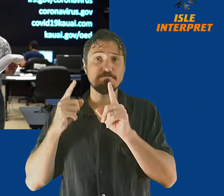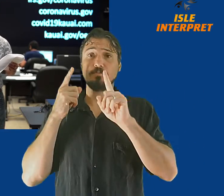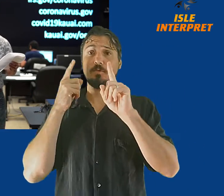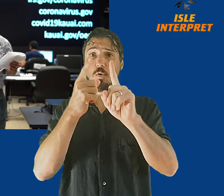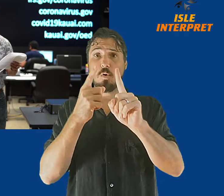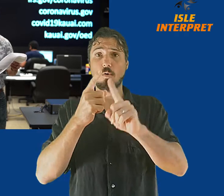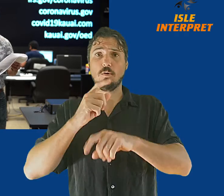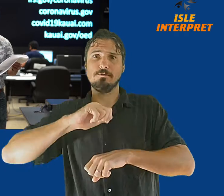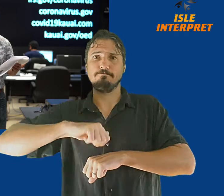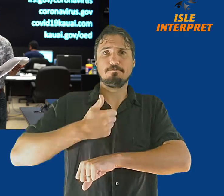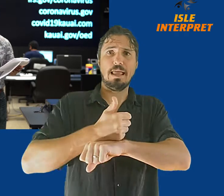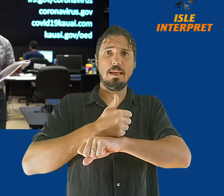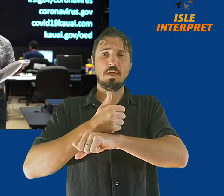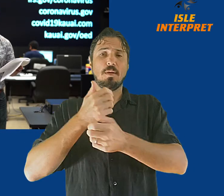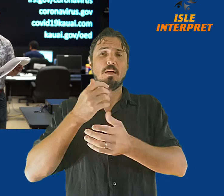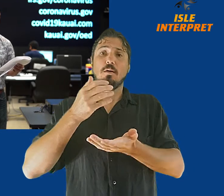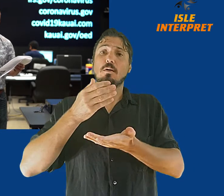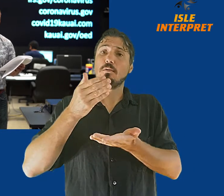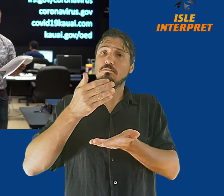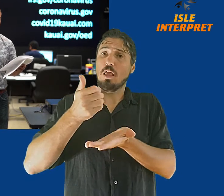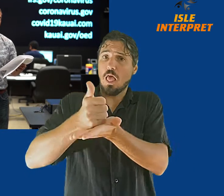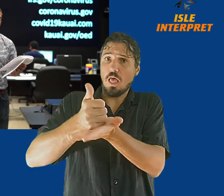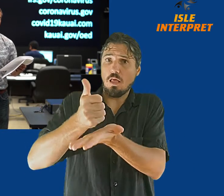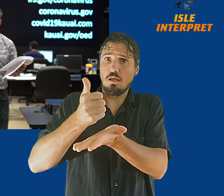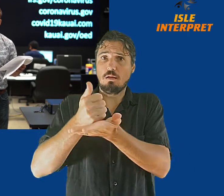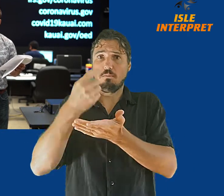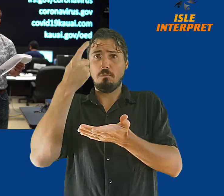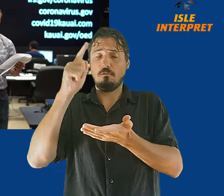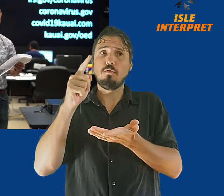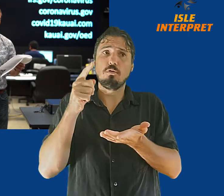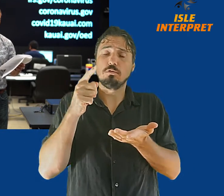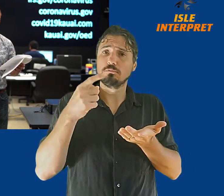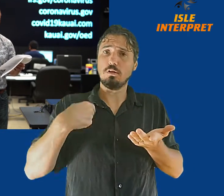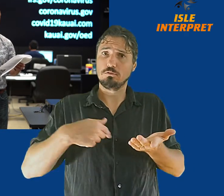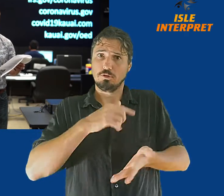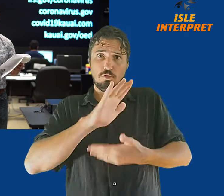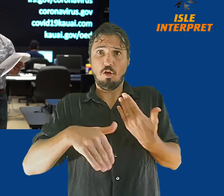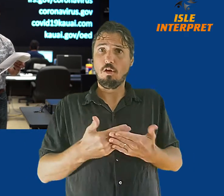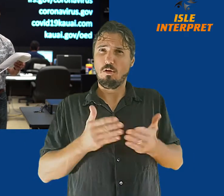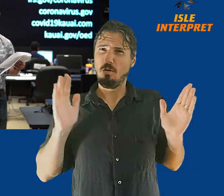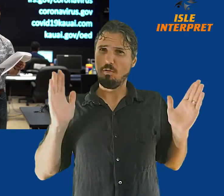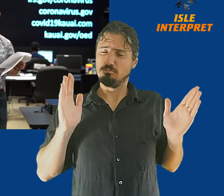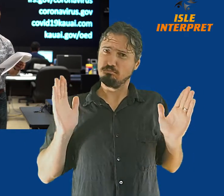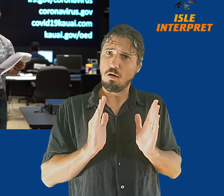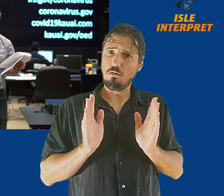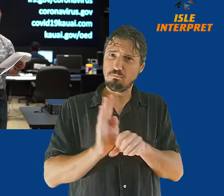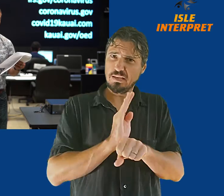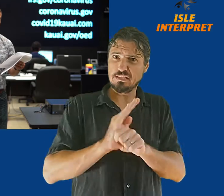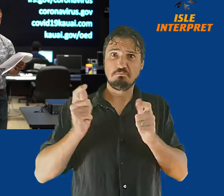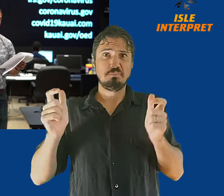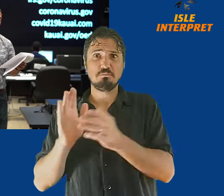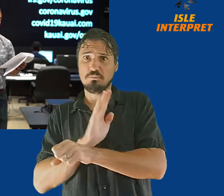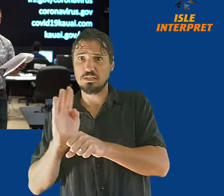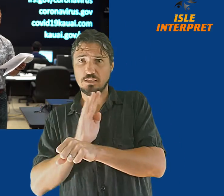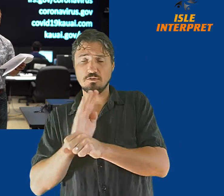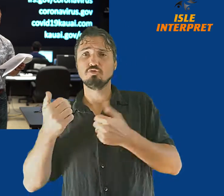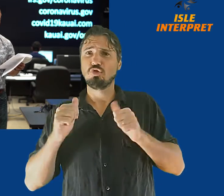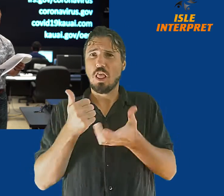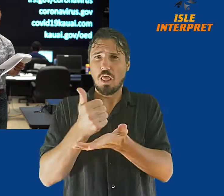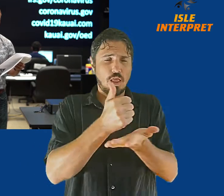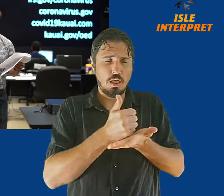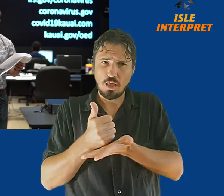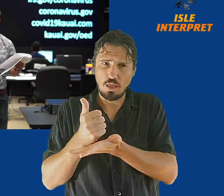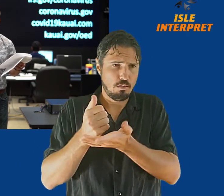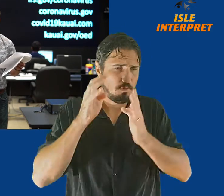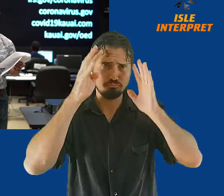short-term economic relief efforts as well as develop long-term recovery strategies. This is also an opportunity to identify